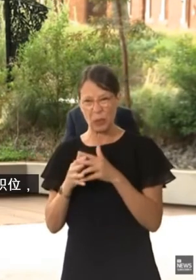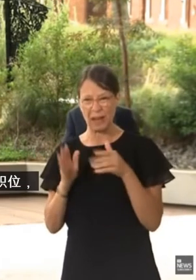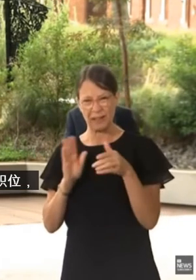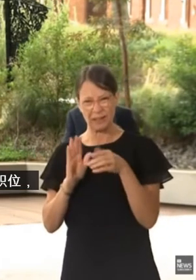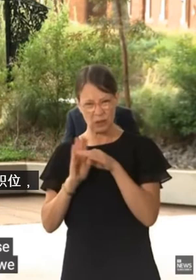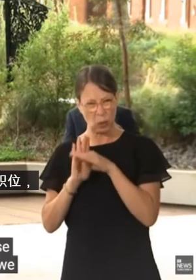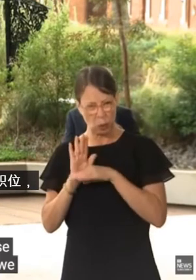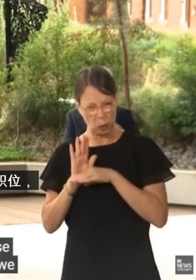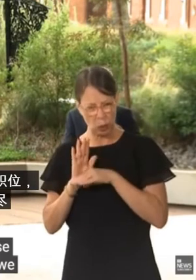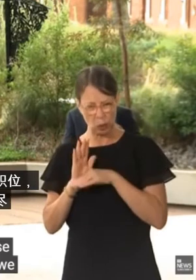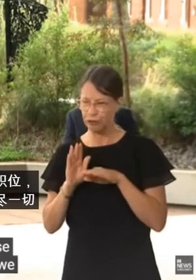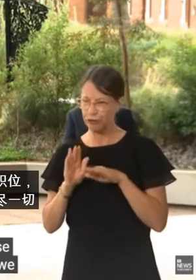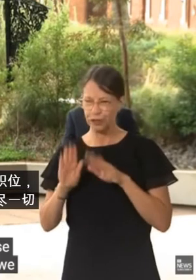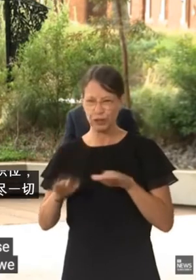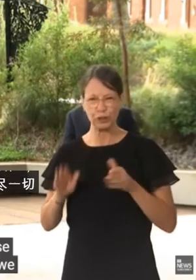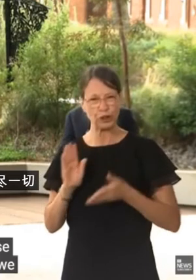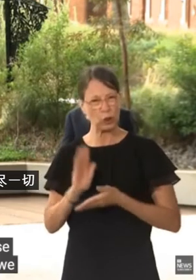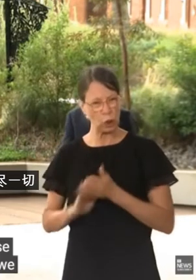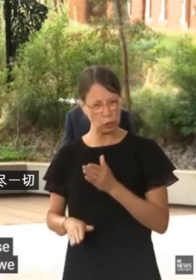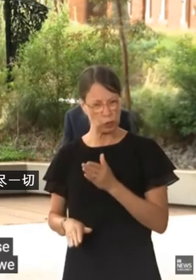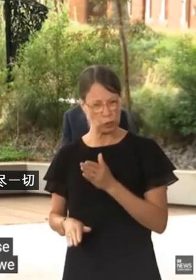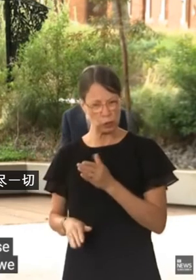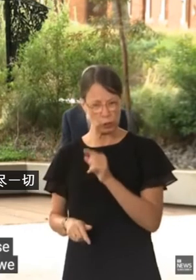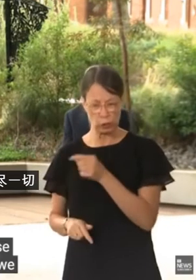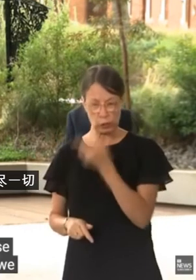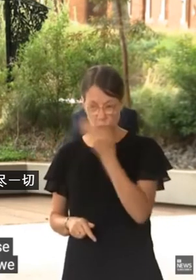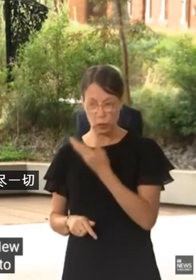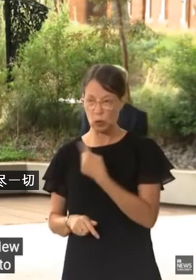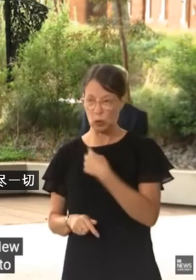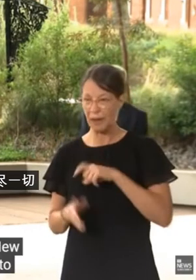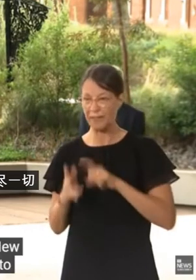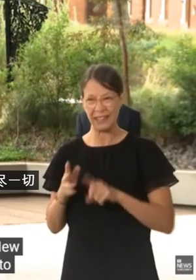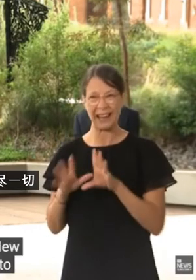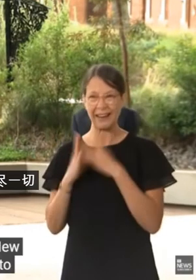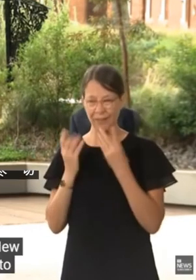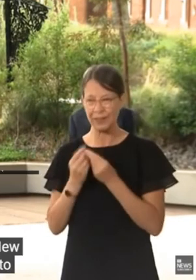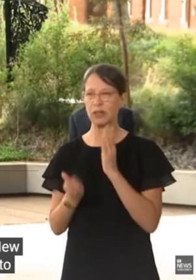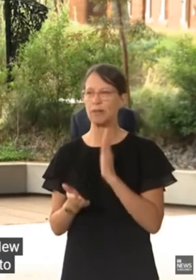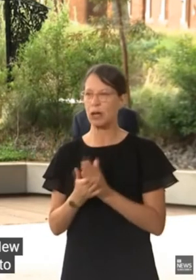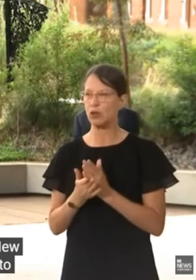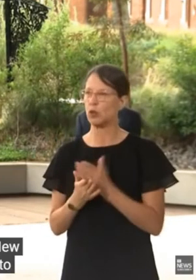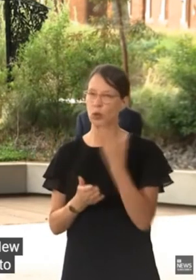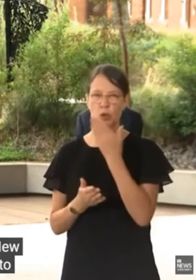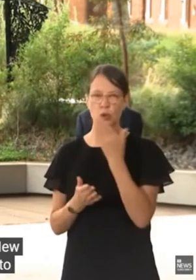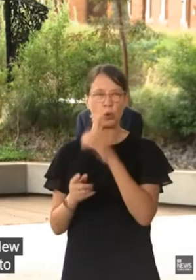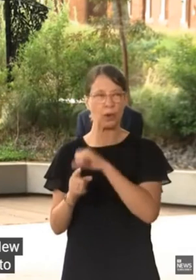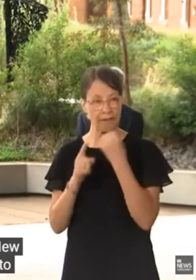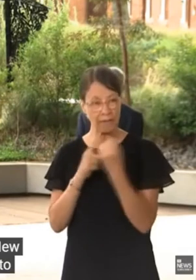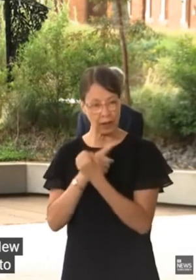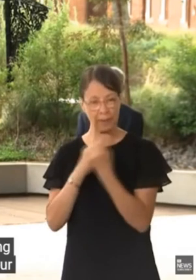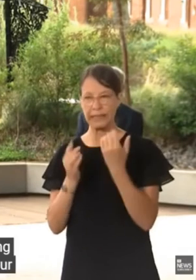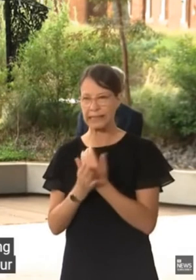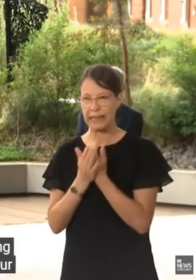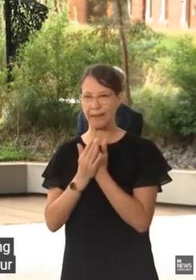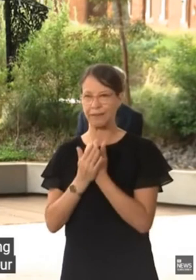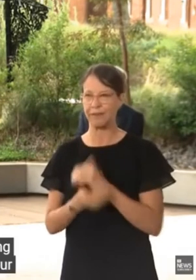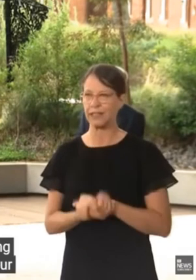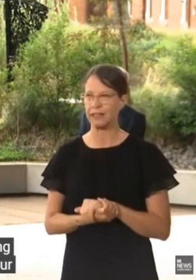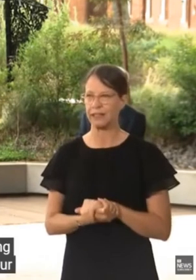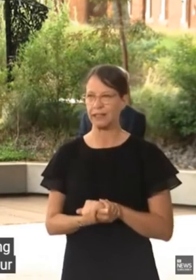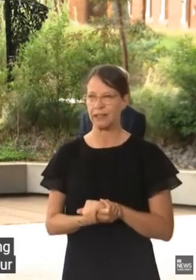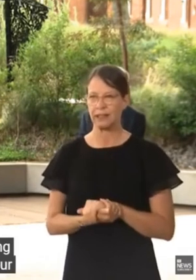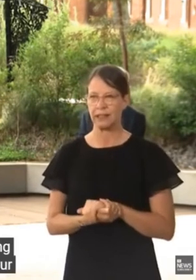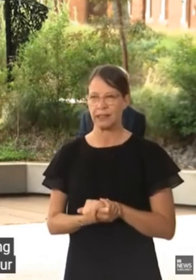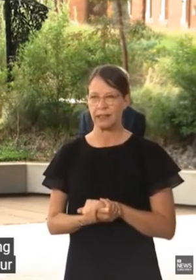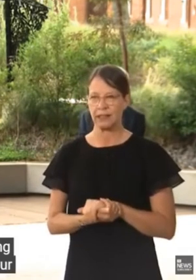where kids go to school. We've done everything that we can to ensure that our school environment is safe. We alongside